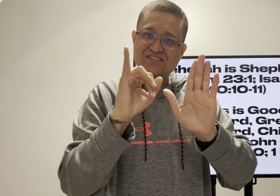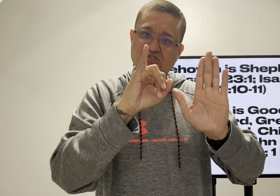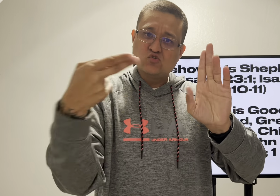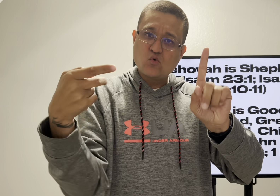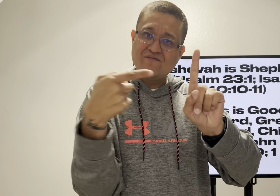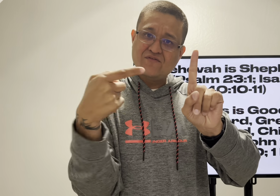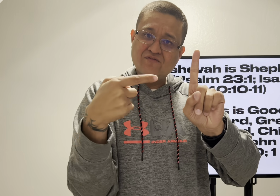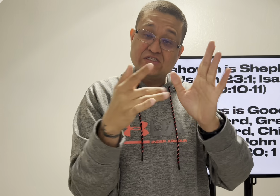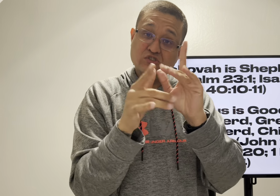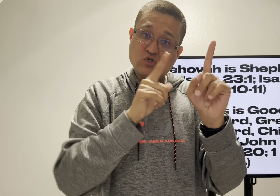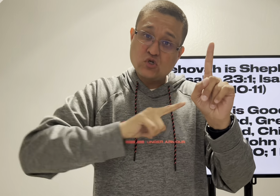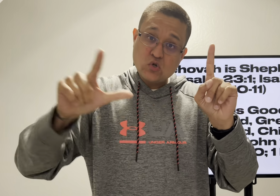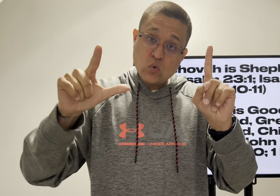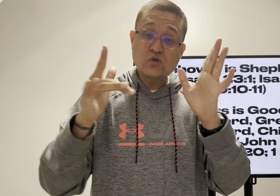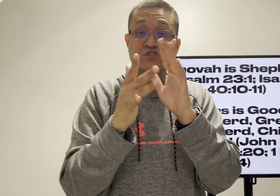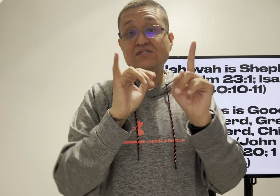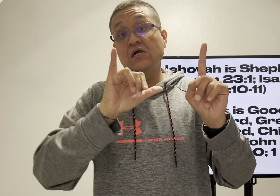Jesus is Jehovah in the human flesh.